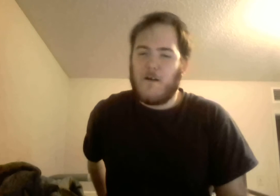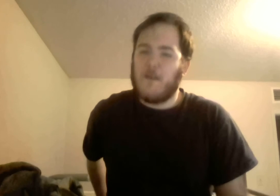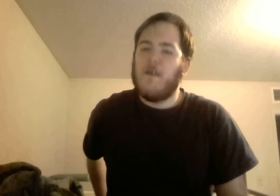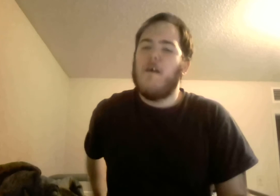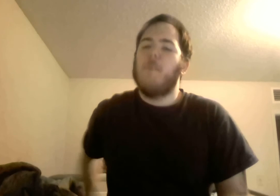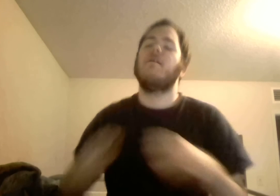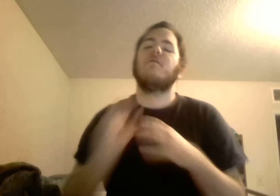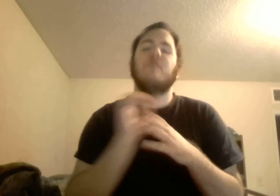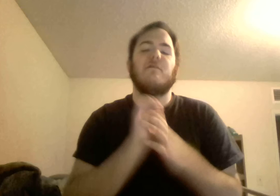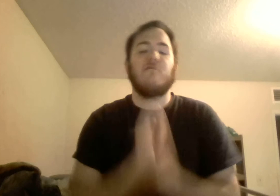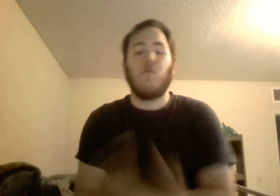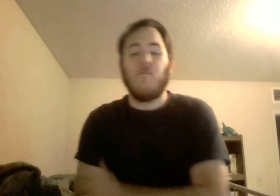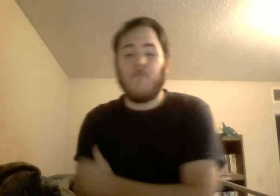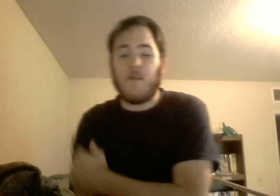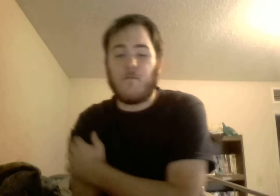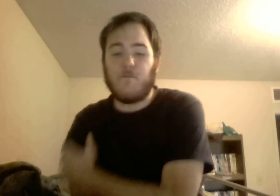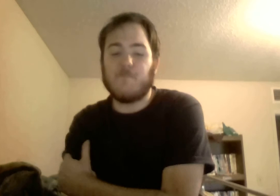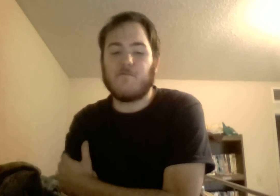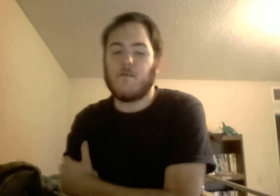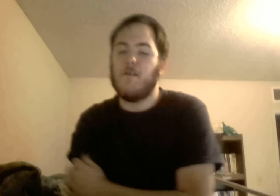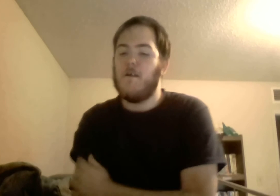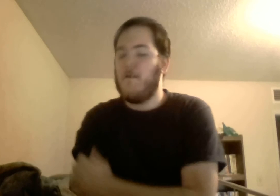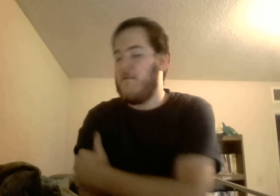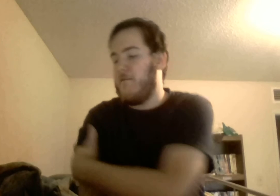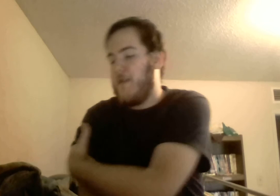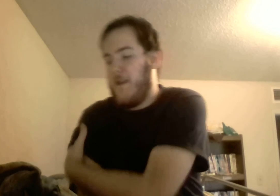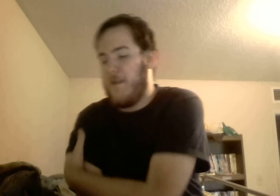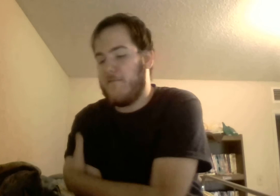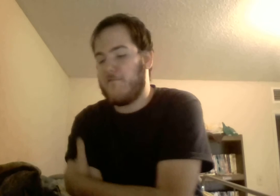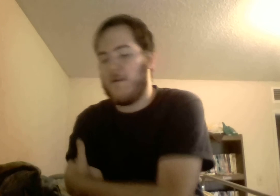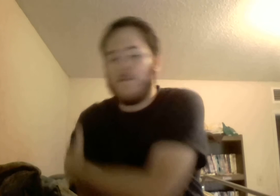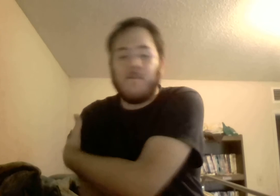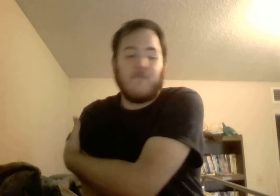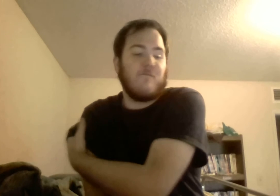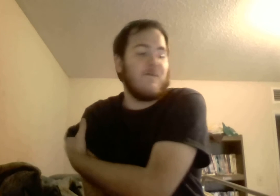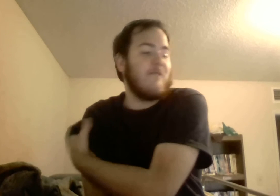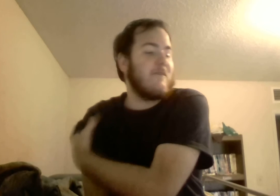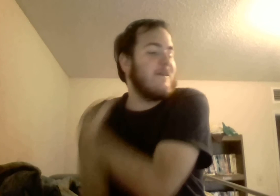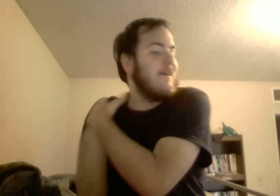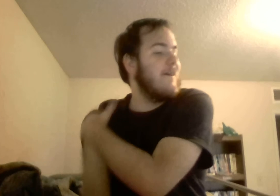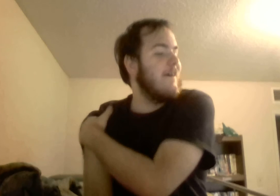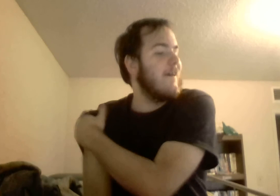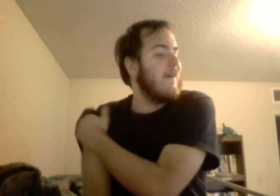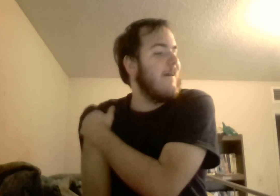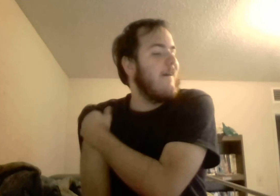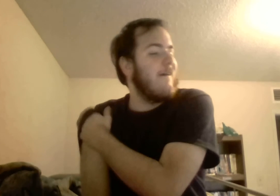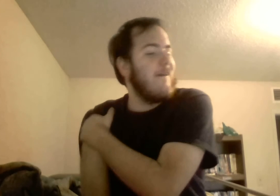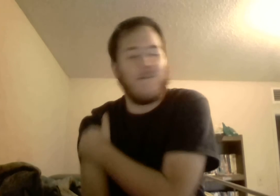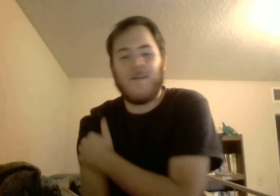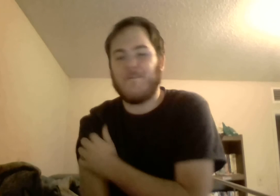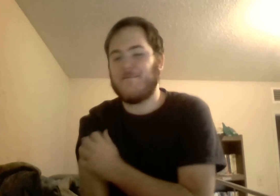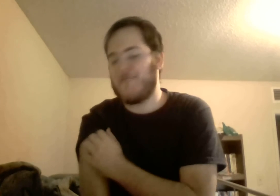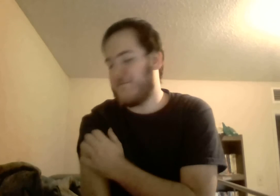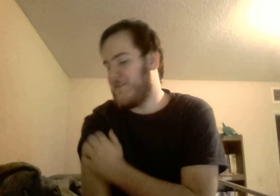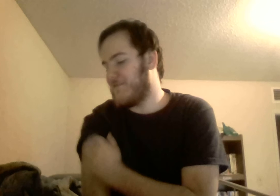on, basically, showing the other future, and trying, doing stuff, and a lot of interesting features